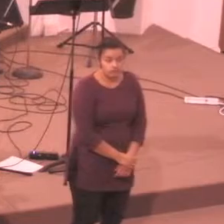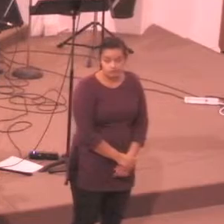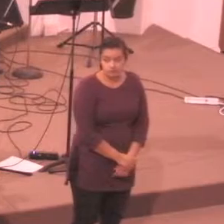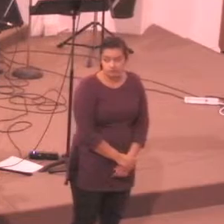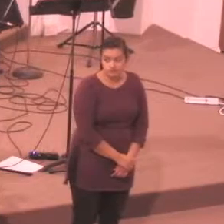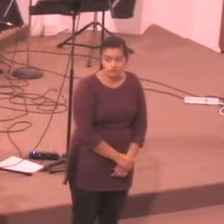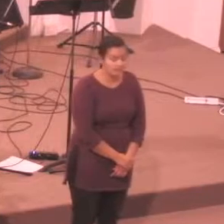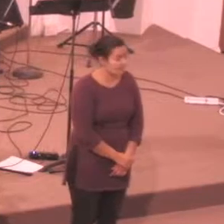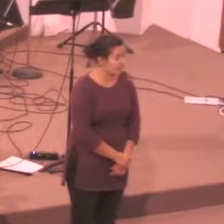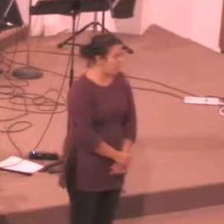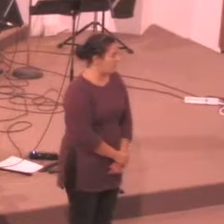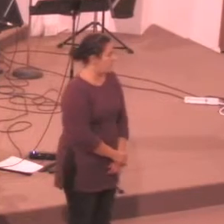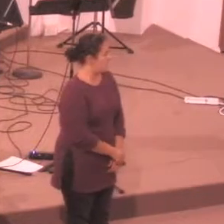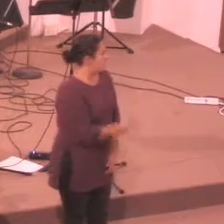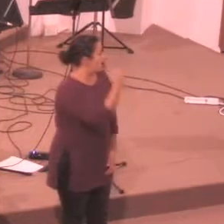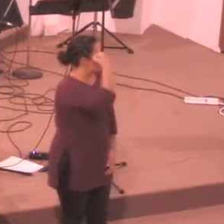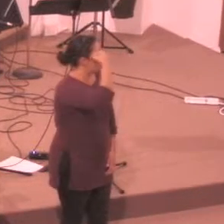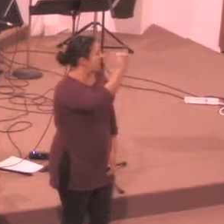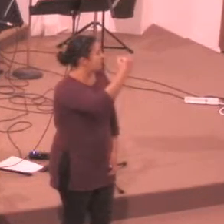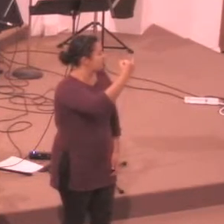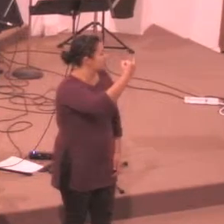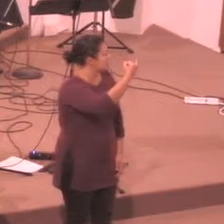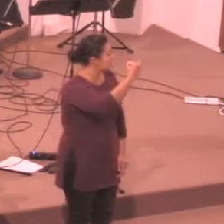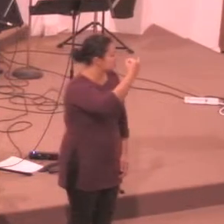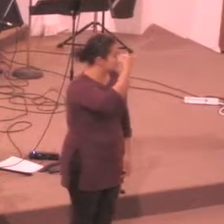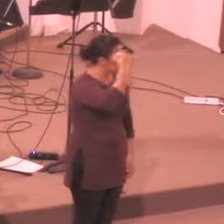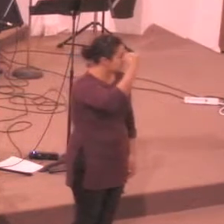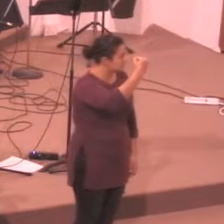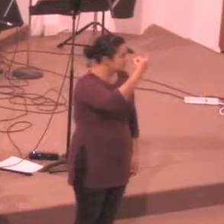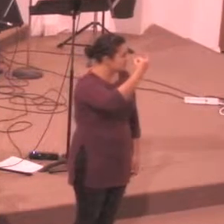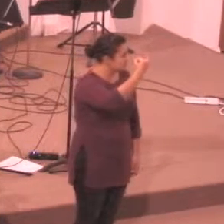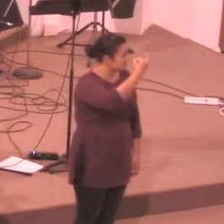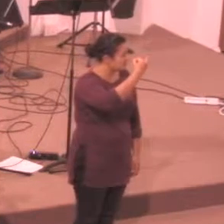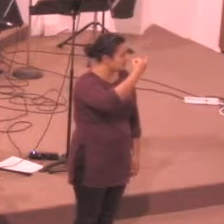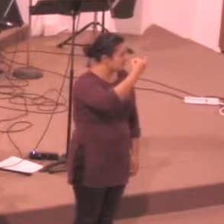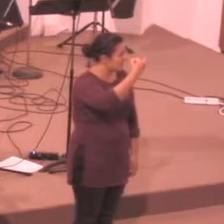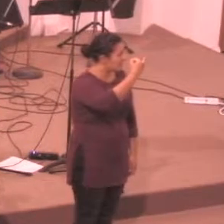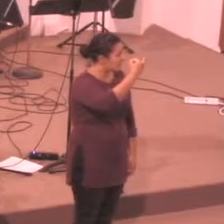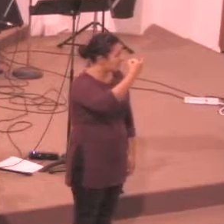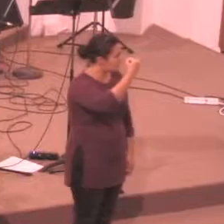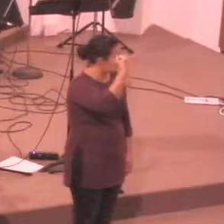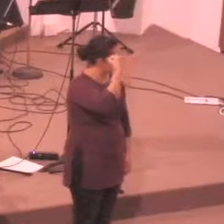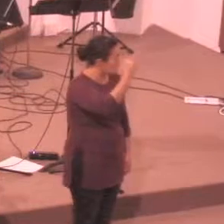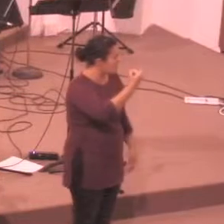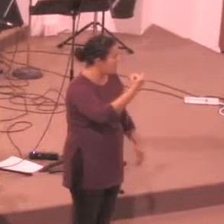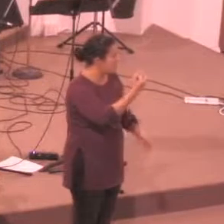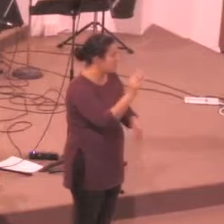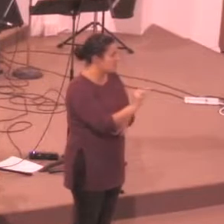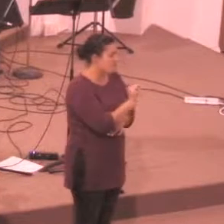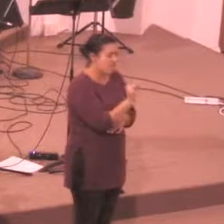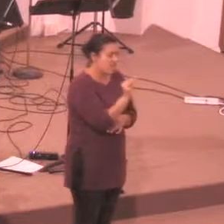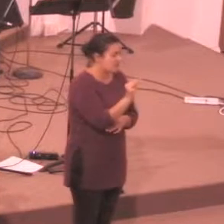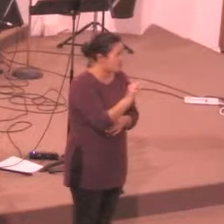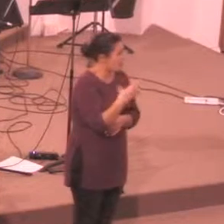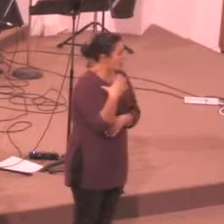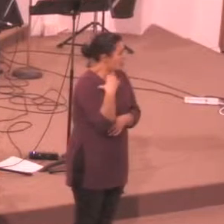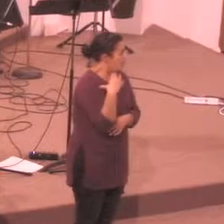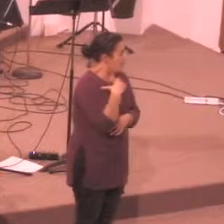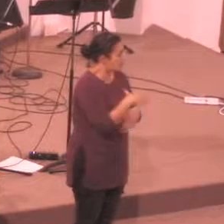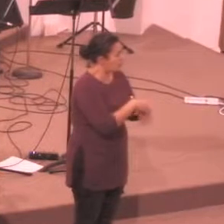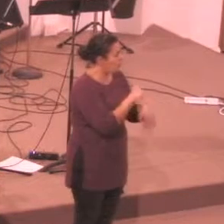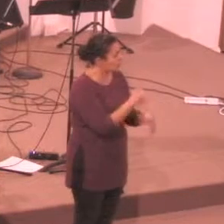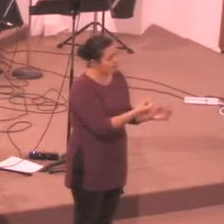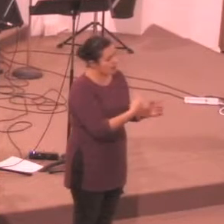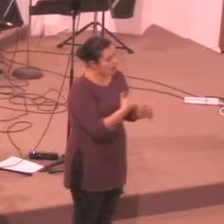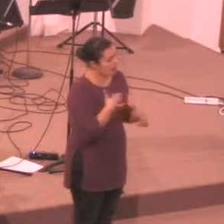The boss calls you into the office Monday. You need to be thankful you have a boss. Need to be